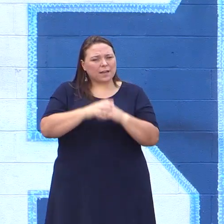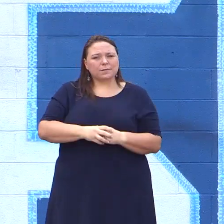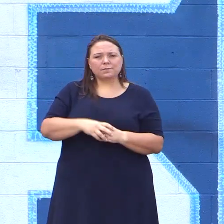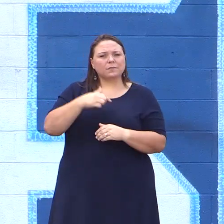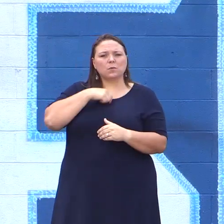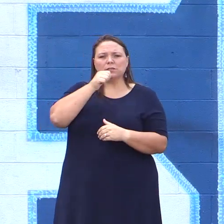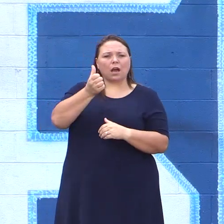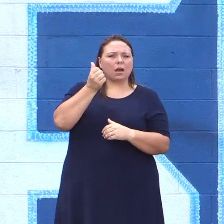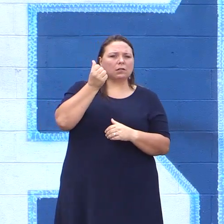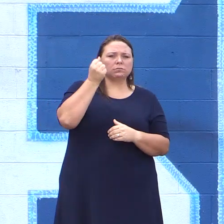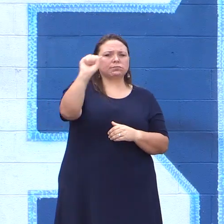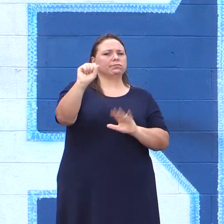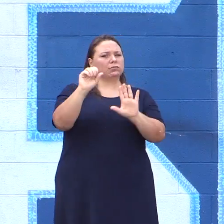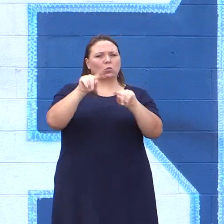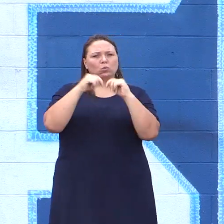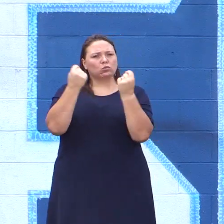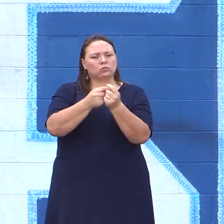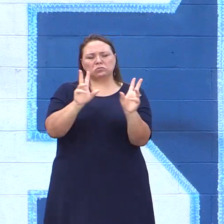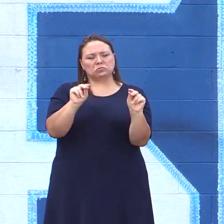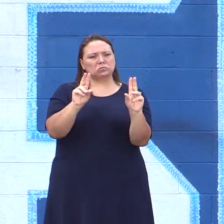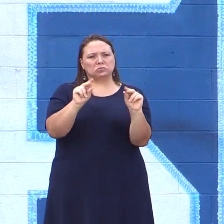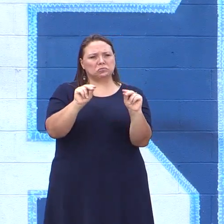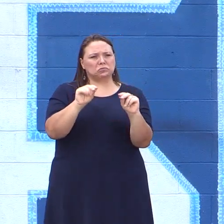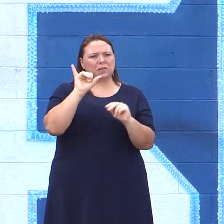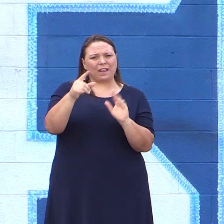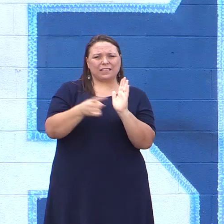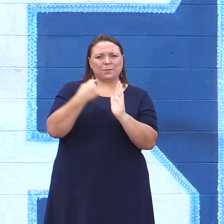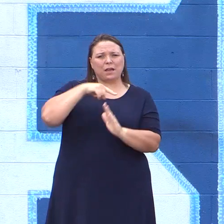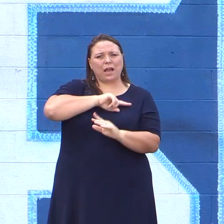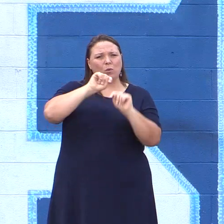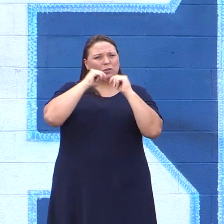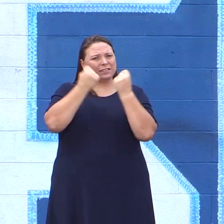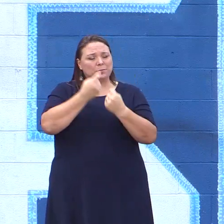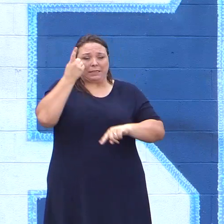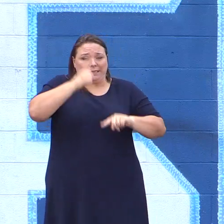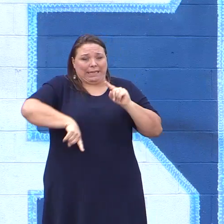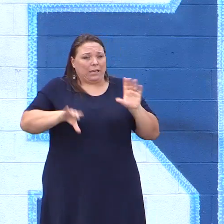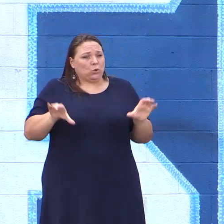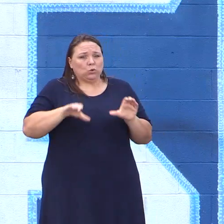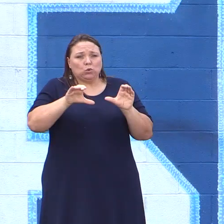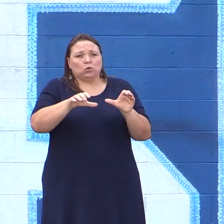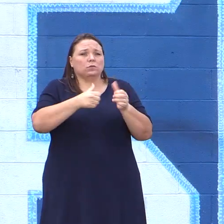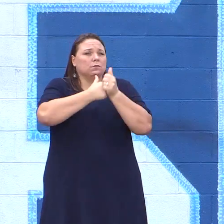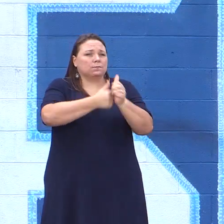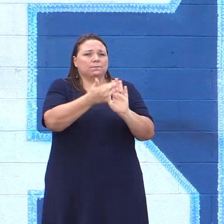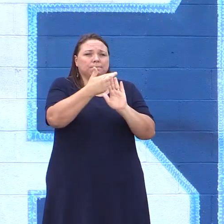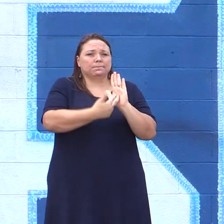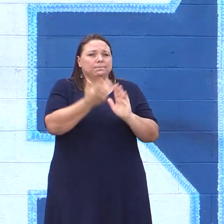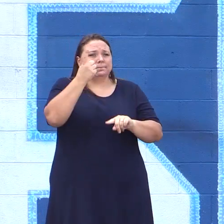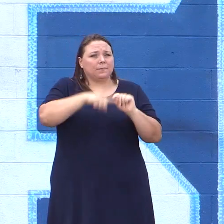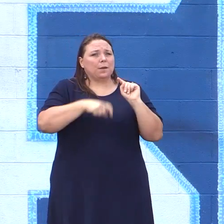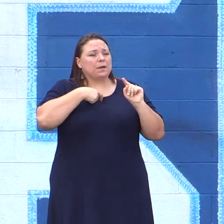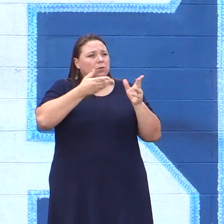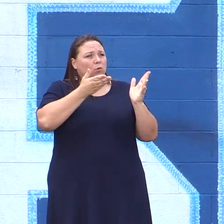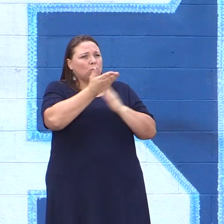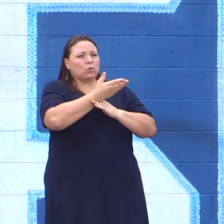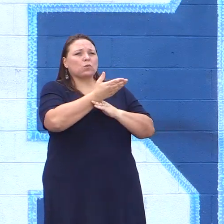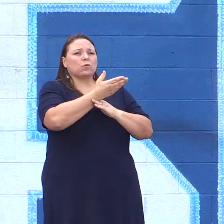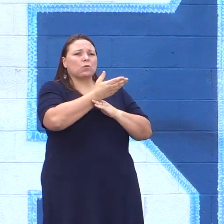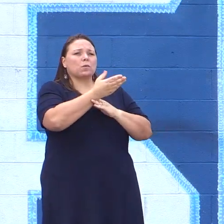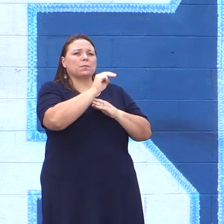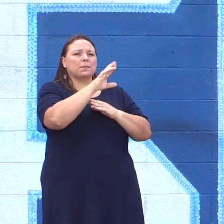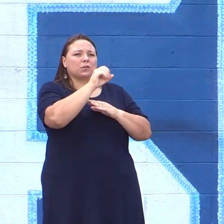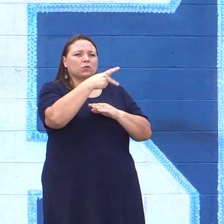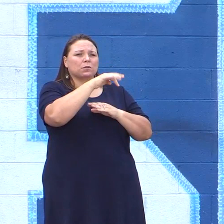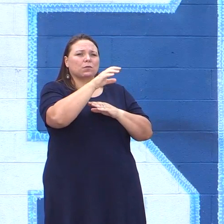your team off. That is something that our office cannot do. That's something that needs to go through the Metro Clerk's office. I would have